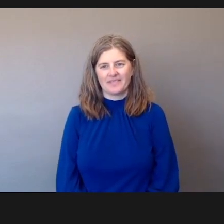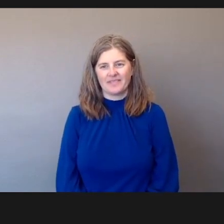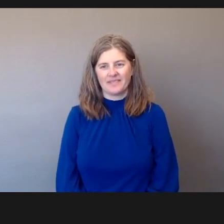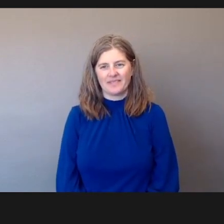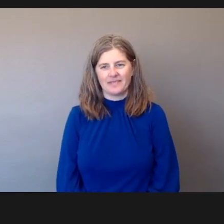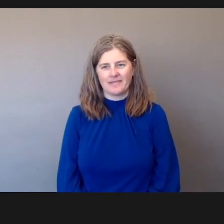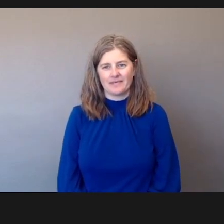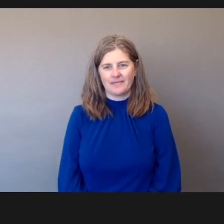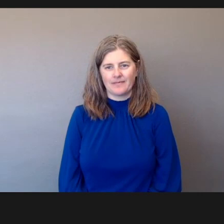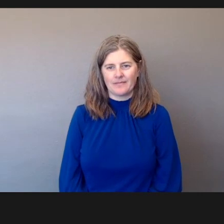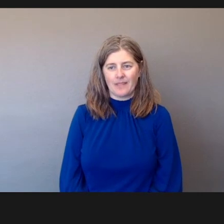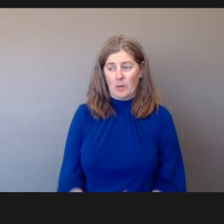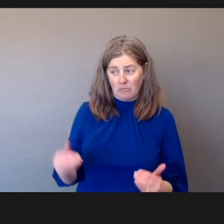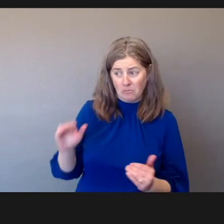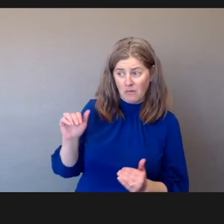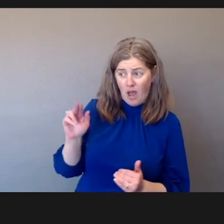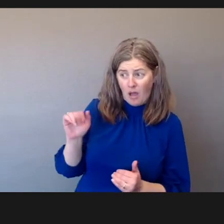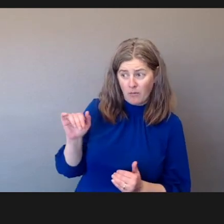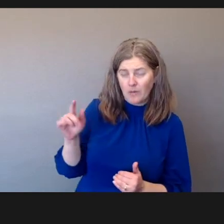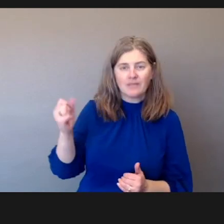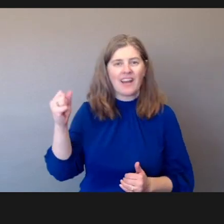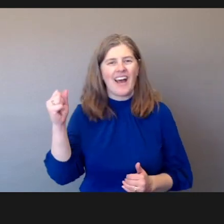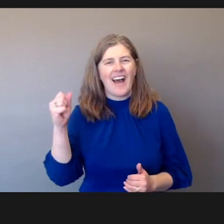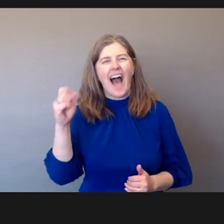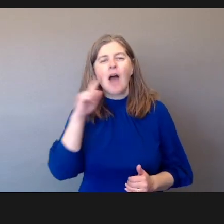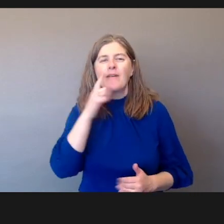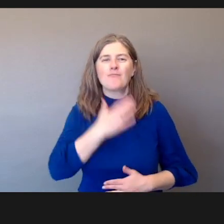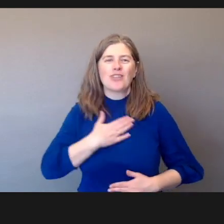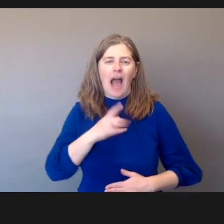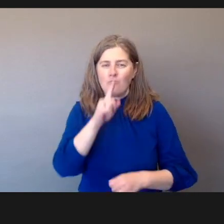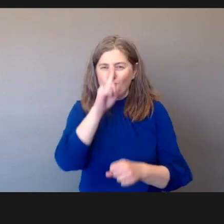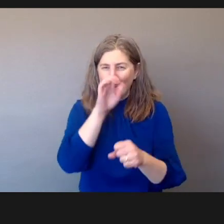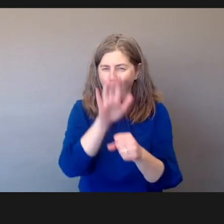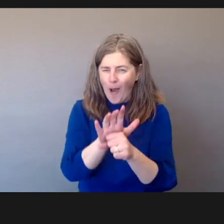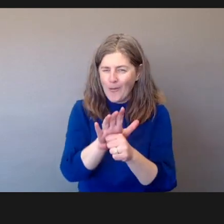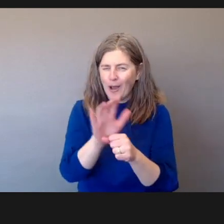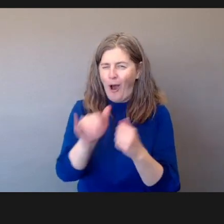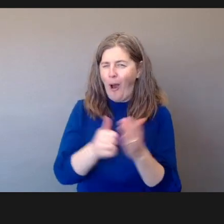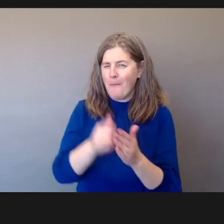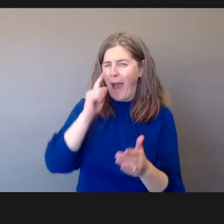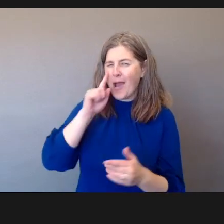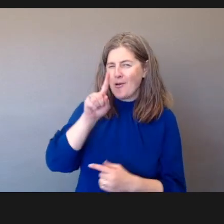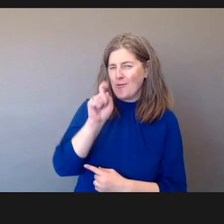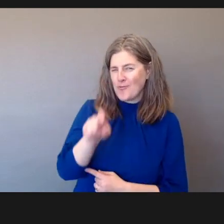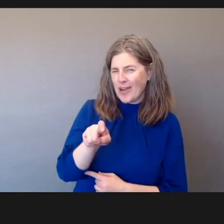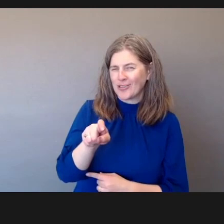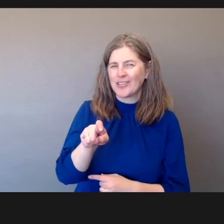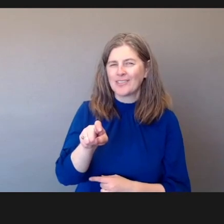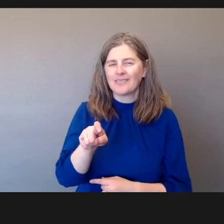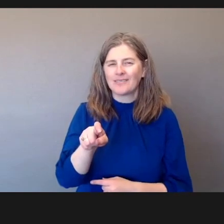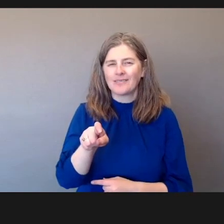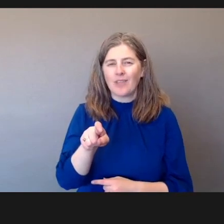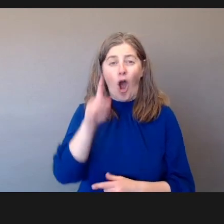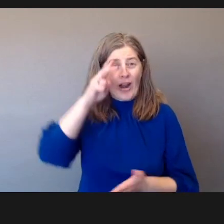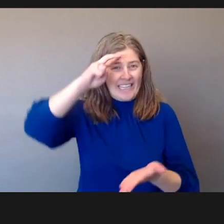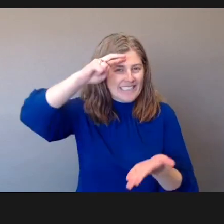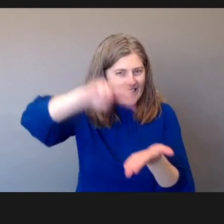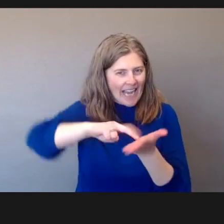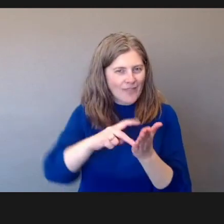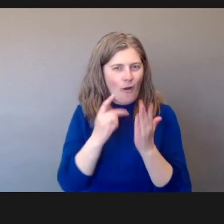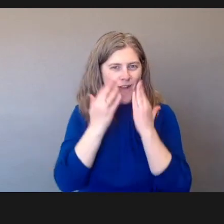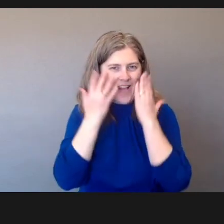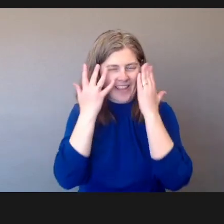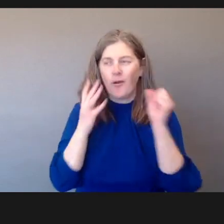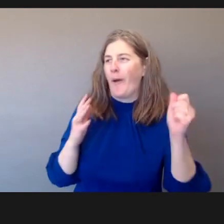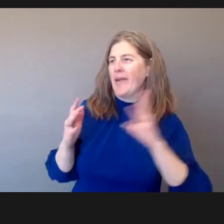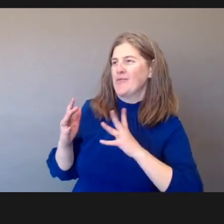Can we unmute Austin? There you go. I appreciate it. I promise. All my questions are intended to be friendly, Dr. Okay, Scrace,